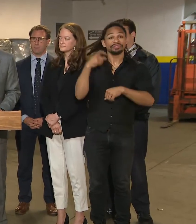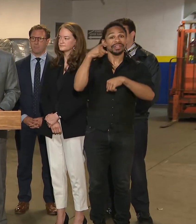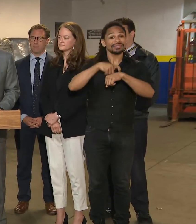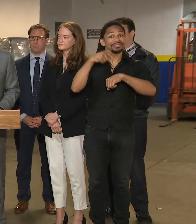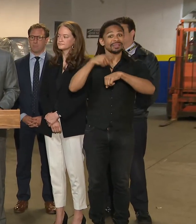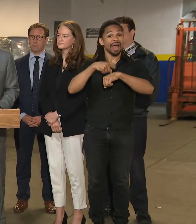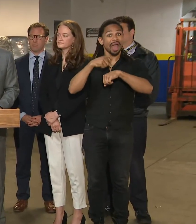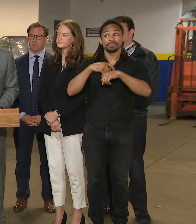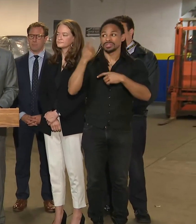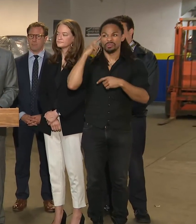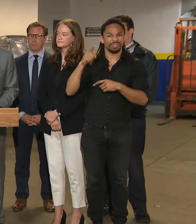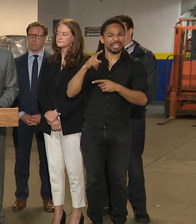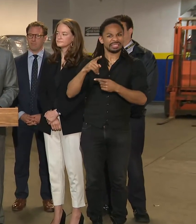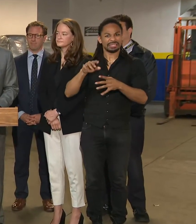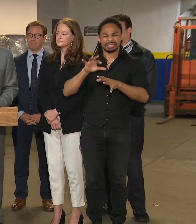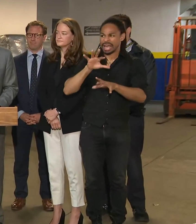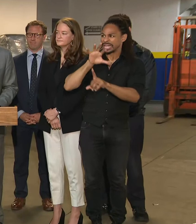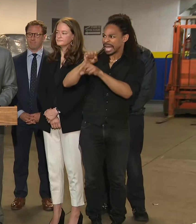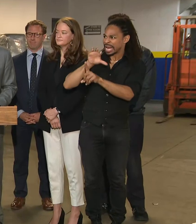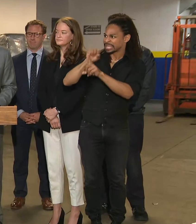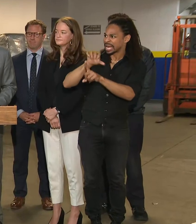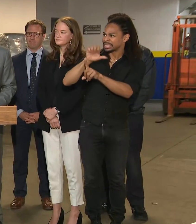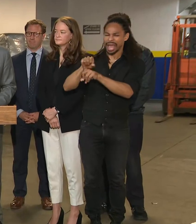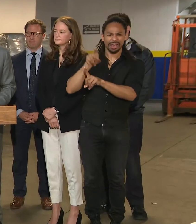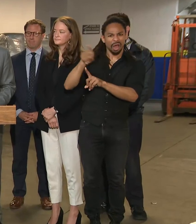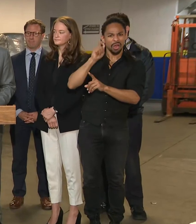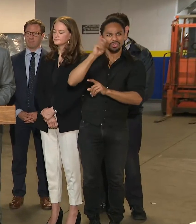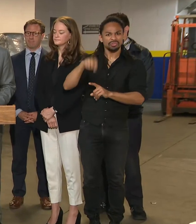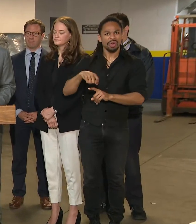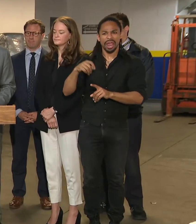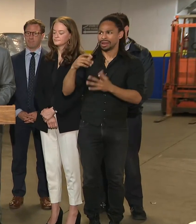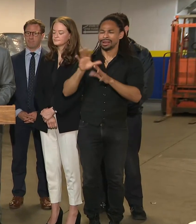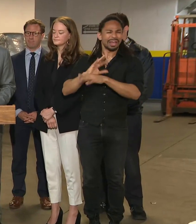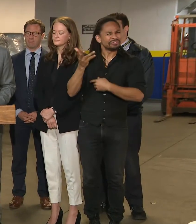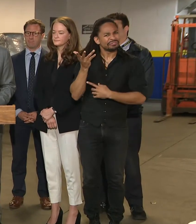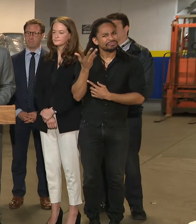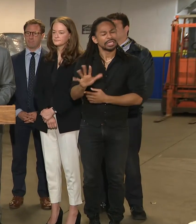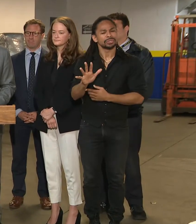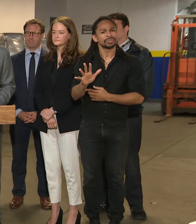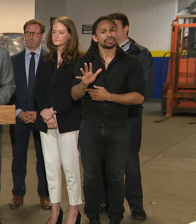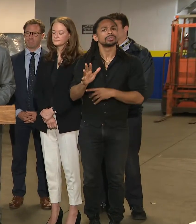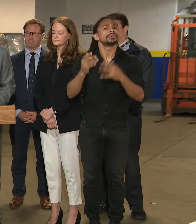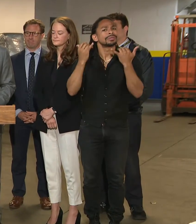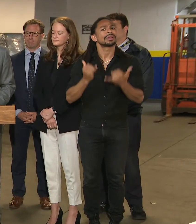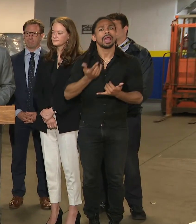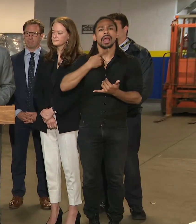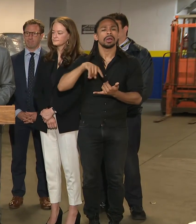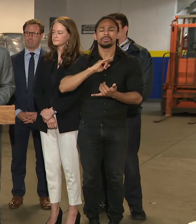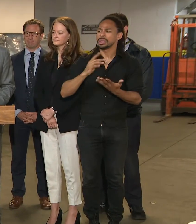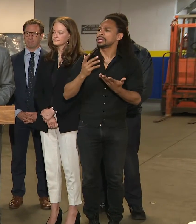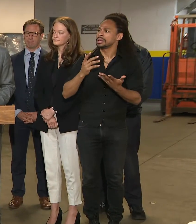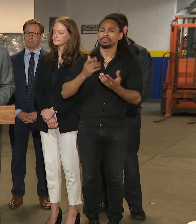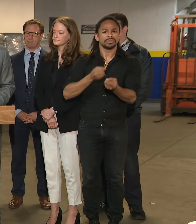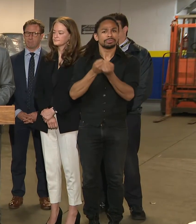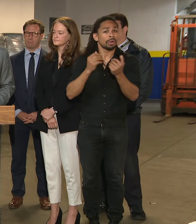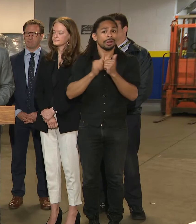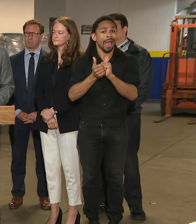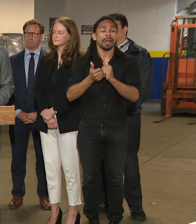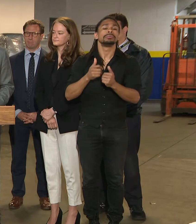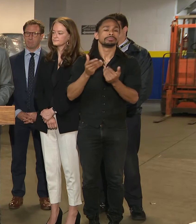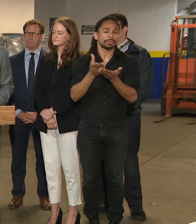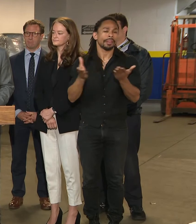attacks, and we must call for their end so that the Ukrainian communities can rebuild. I thank all of our